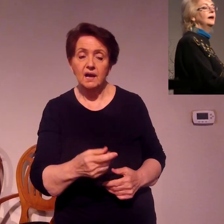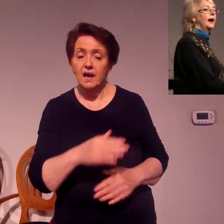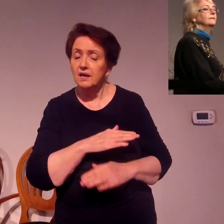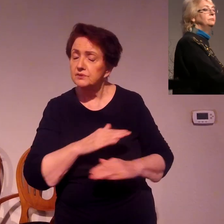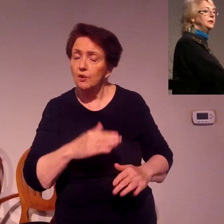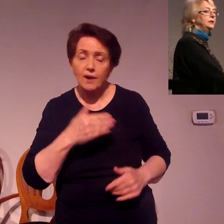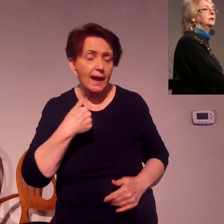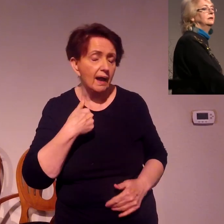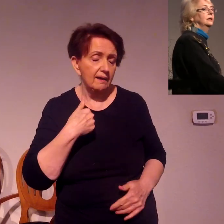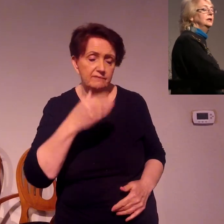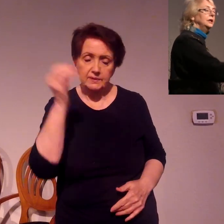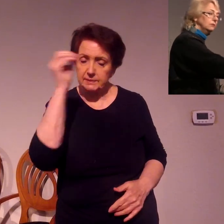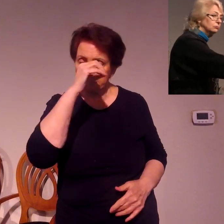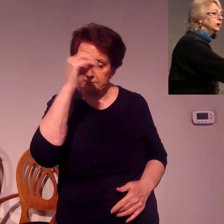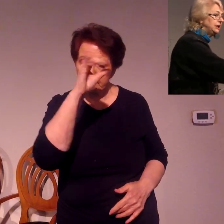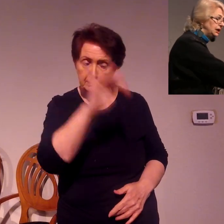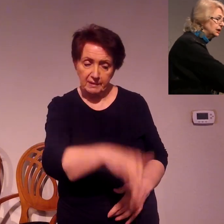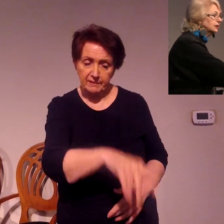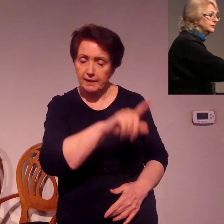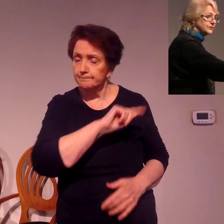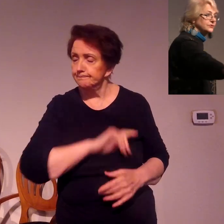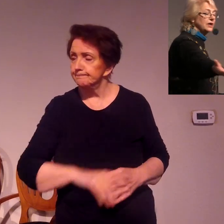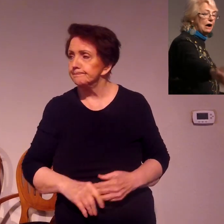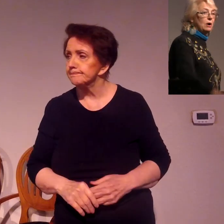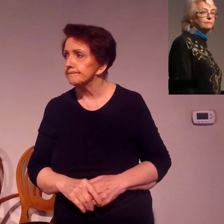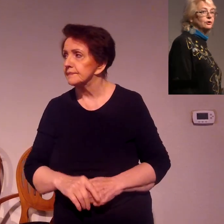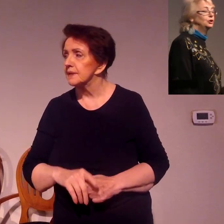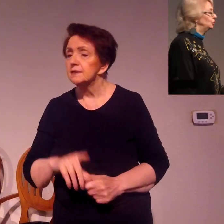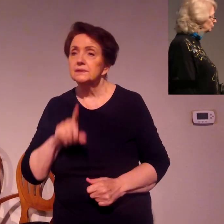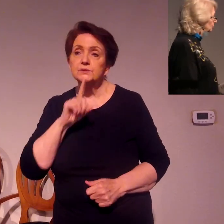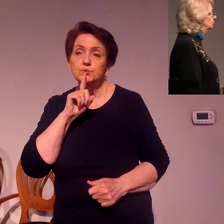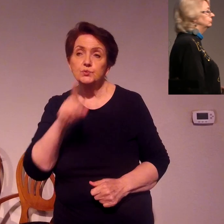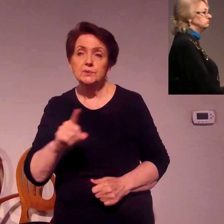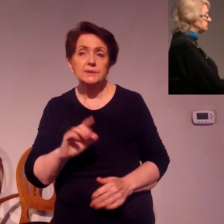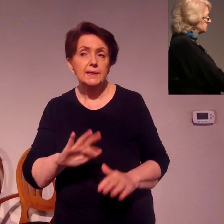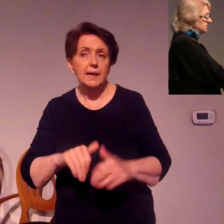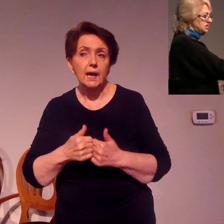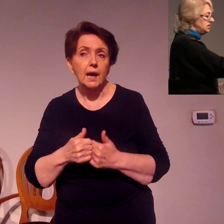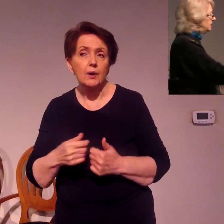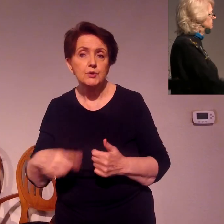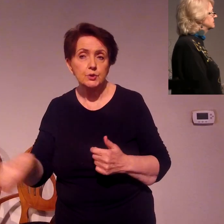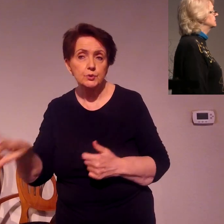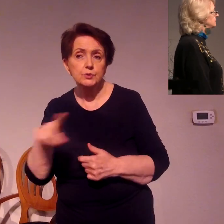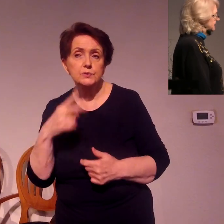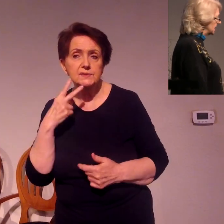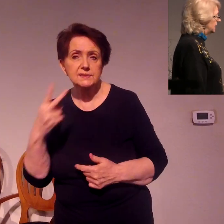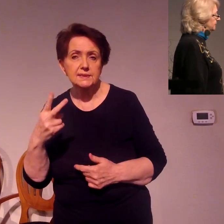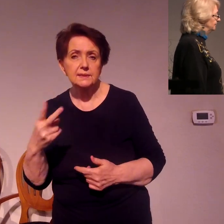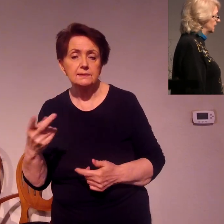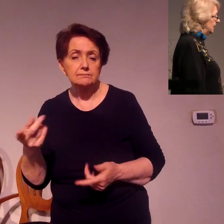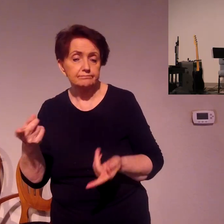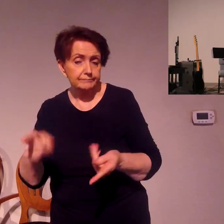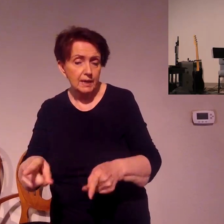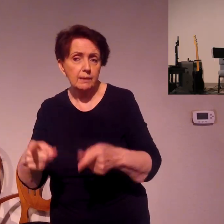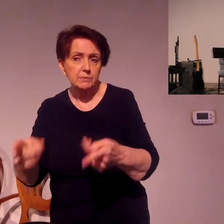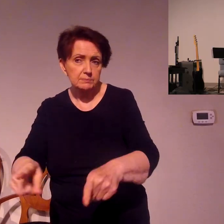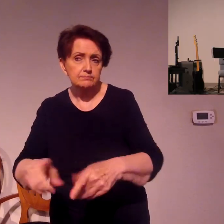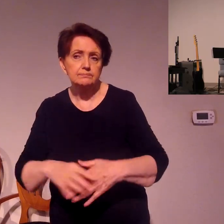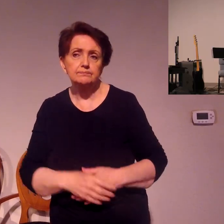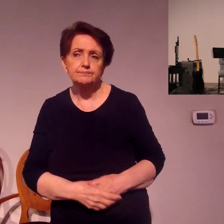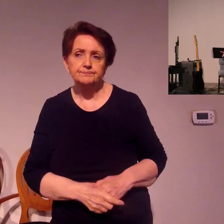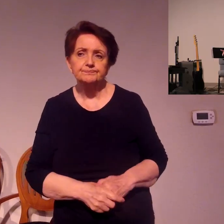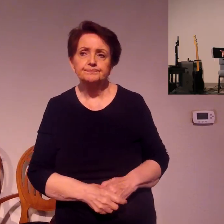don't have an opinion. It really is however you see it to be done. And